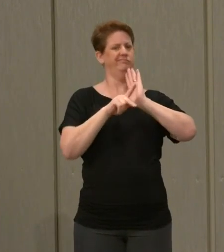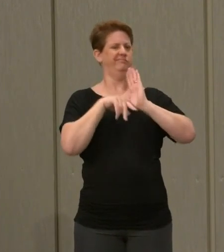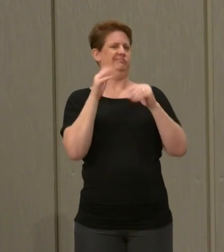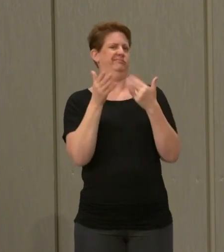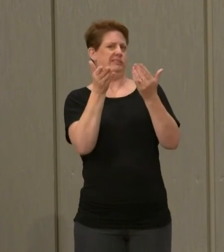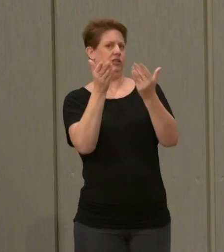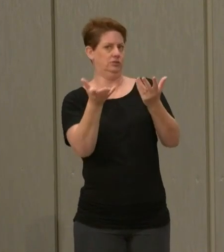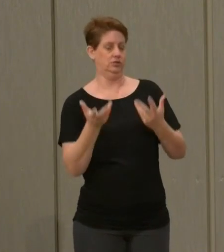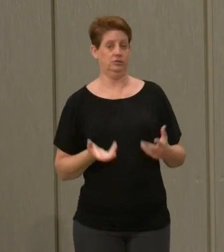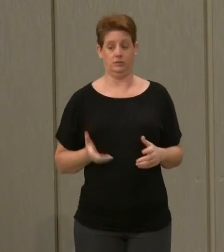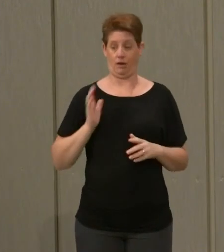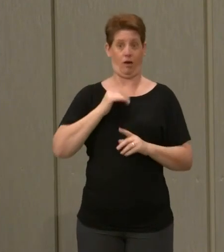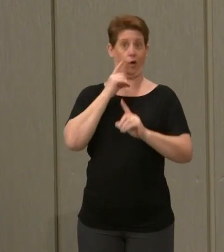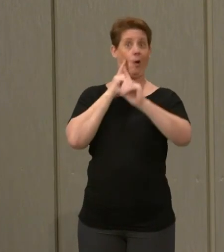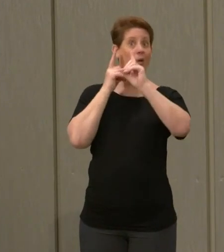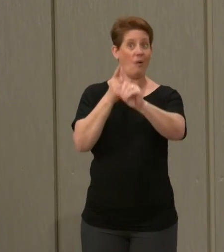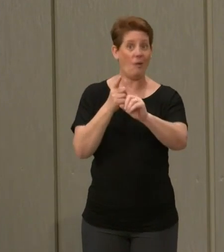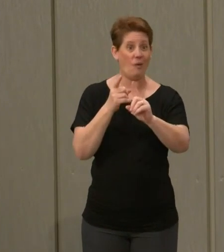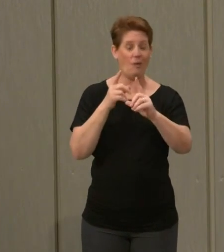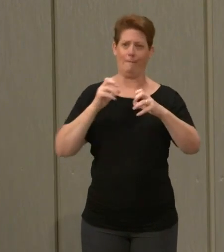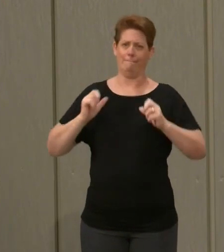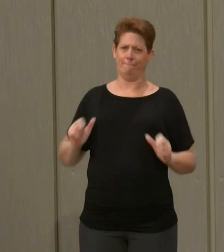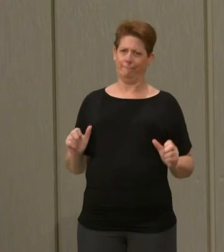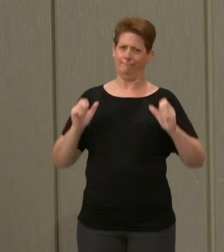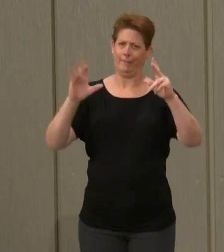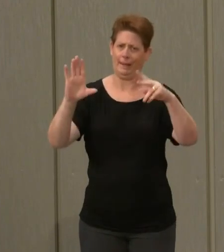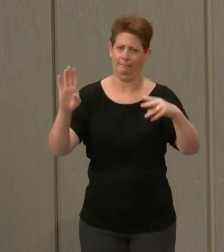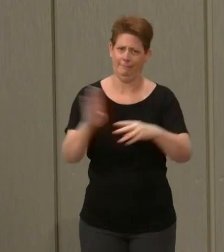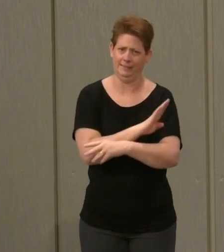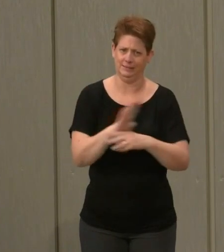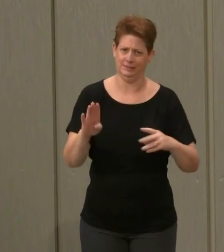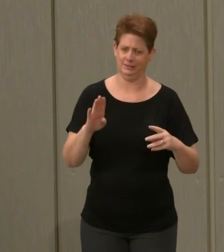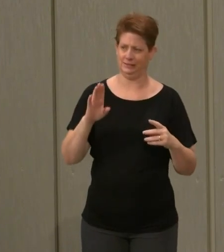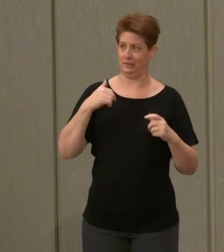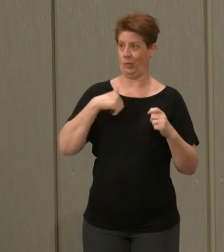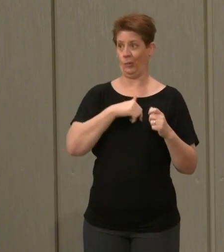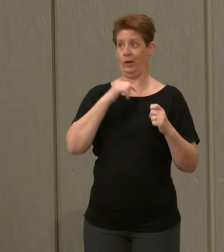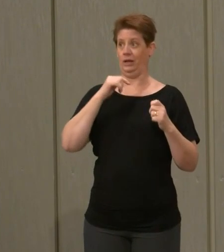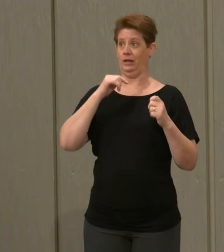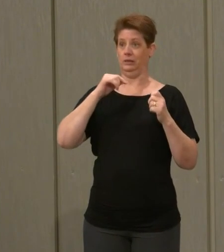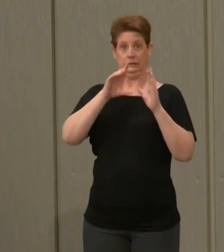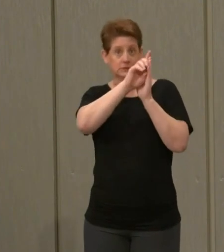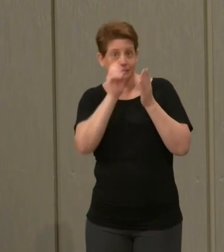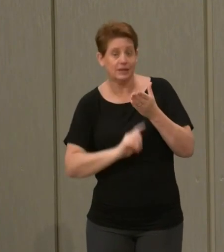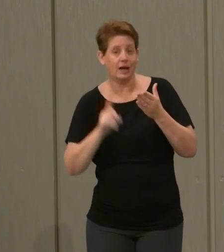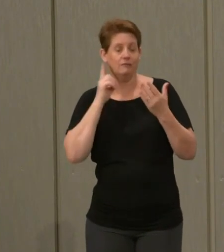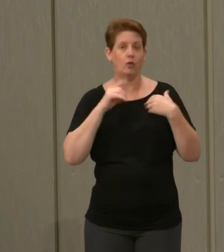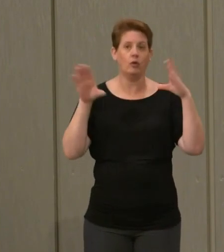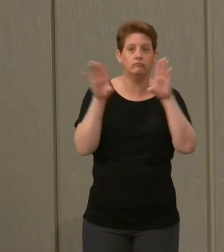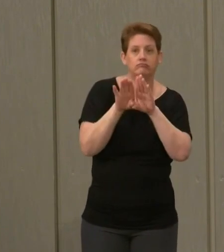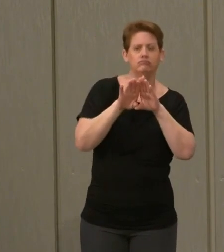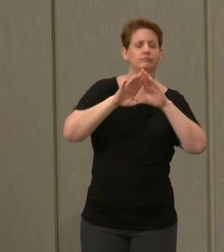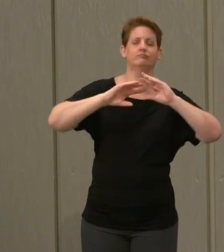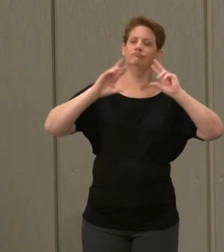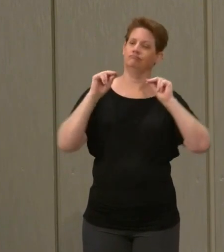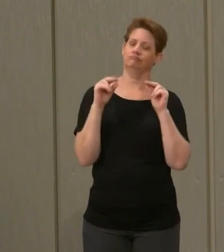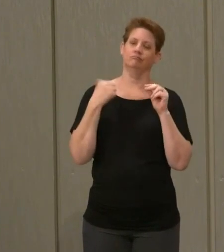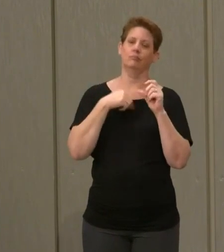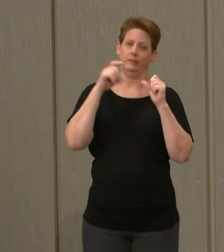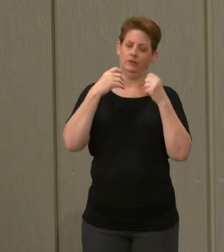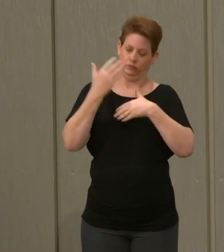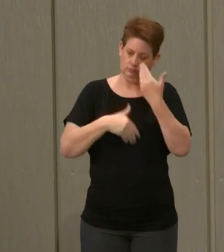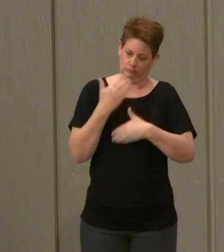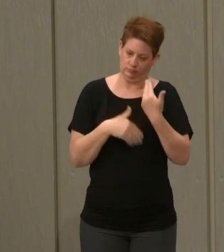into business. Our economy is not made to be shut down. We need to get going, but we have to do so